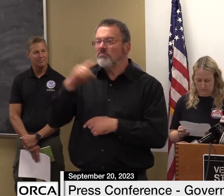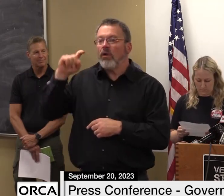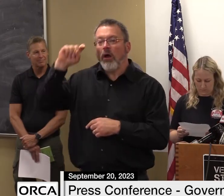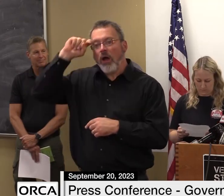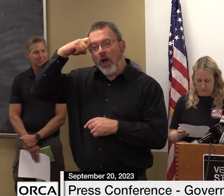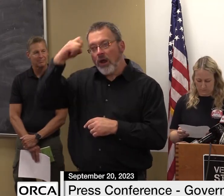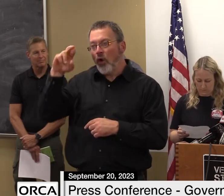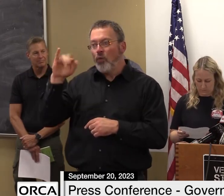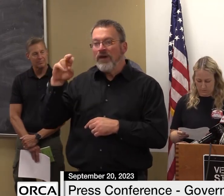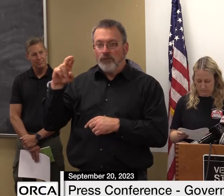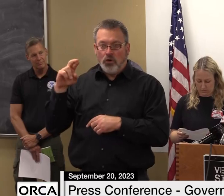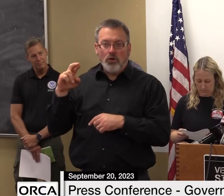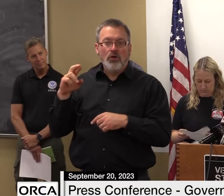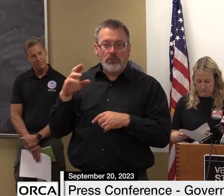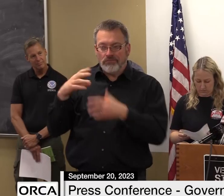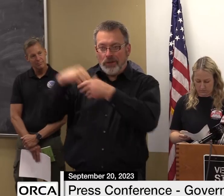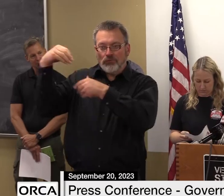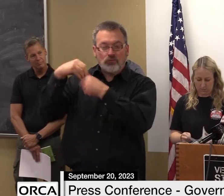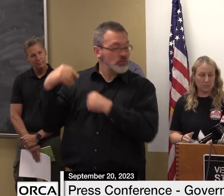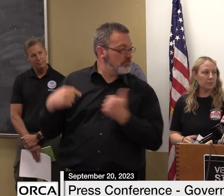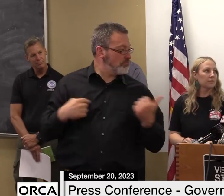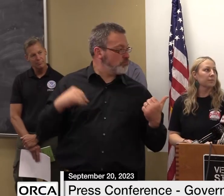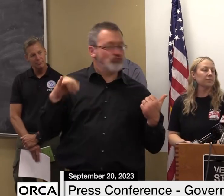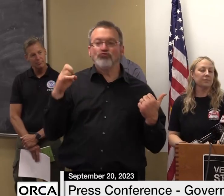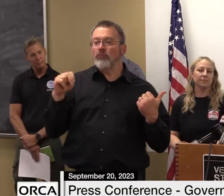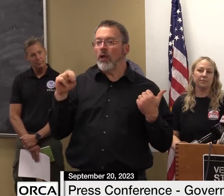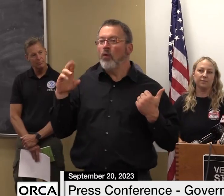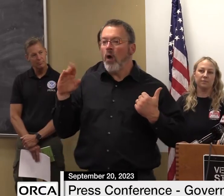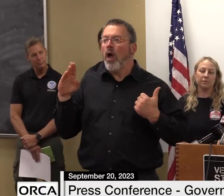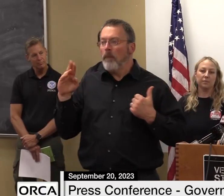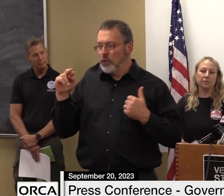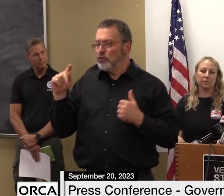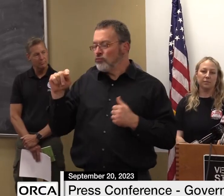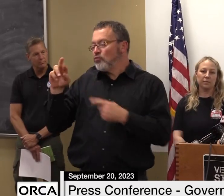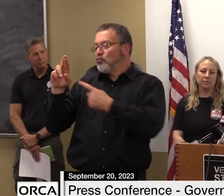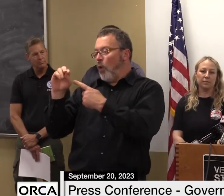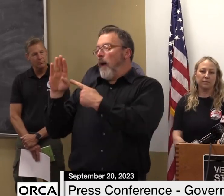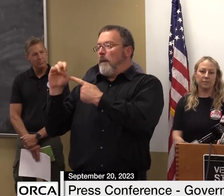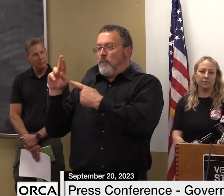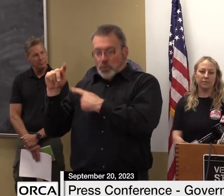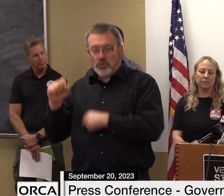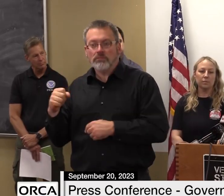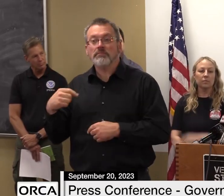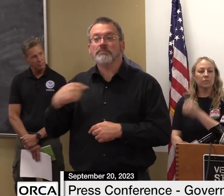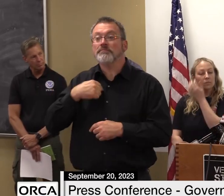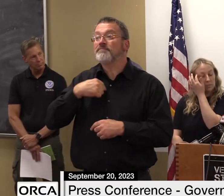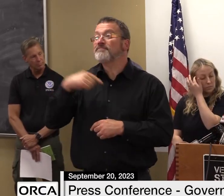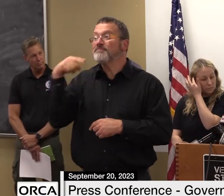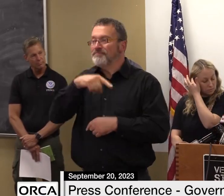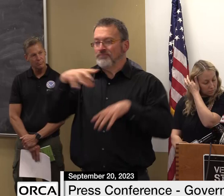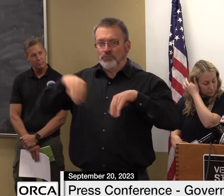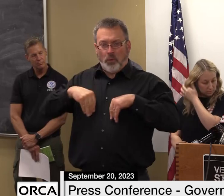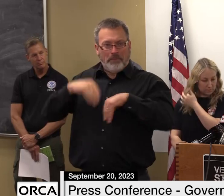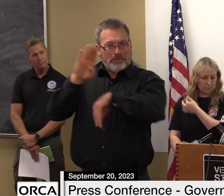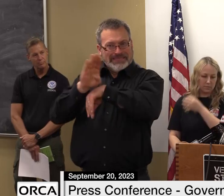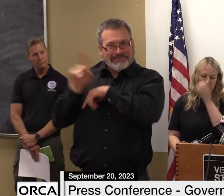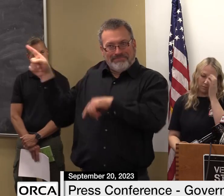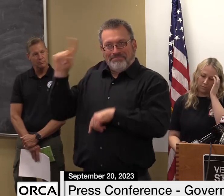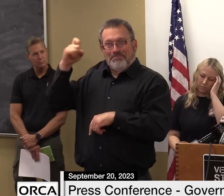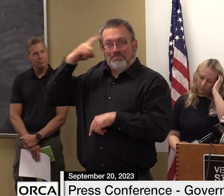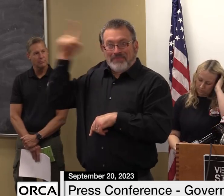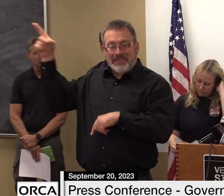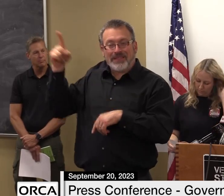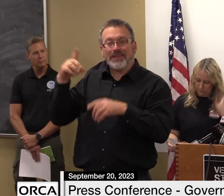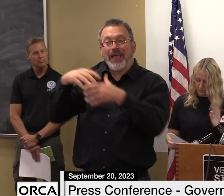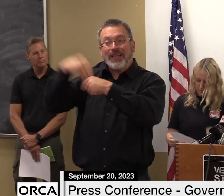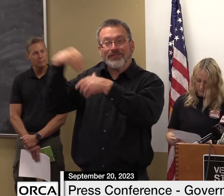Hi, my name is Jen Roberts. I'm the owner of Onion River Outdoors in Montpelier. I was training a new staff person at Onion River when the